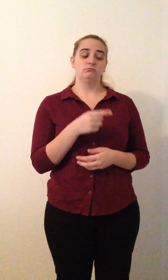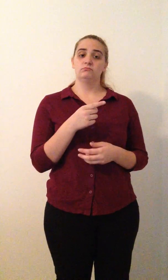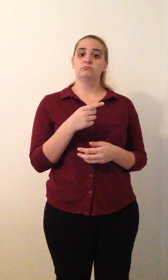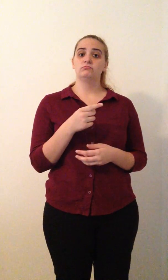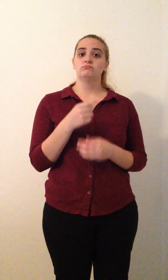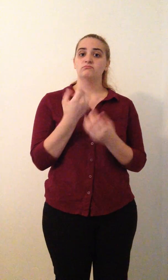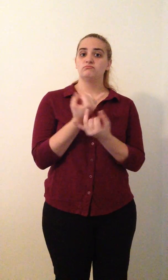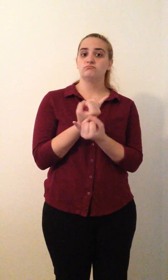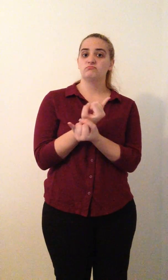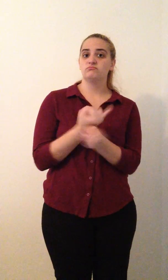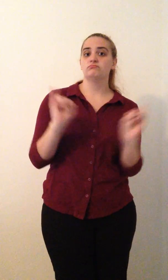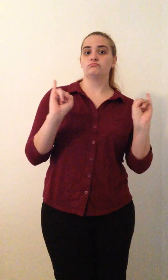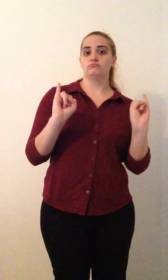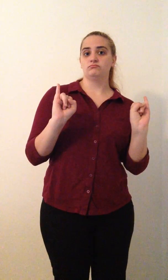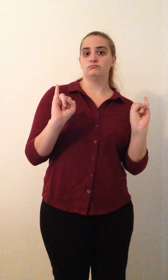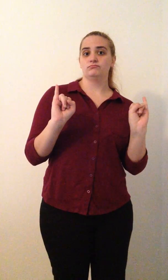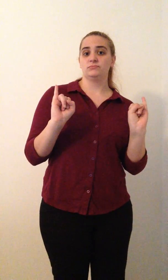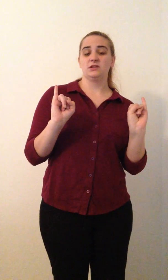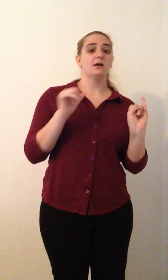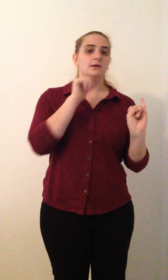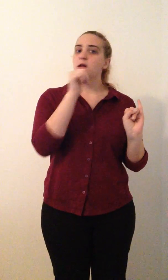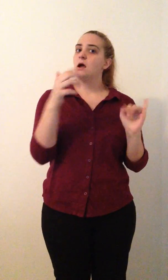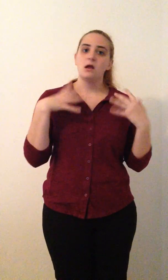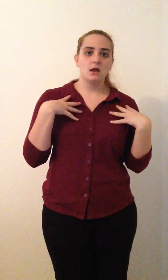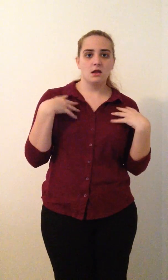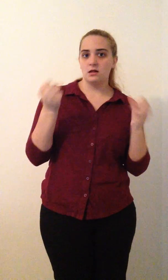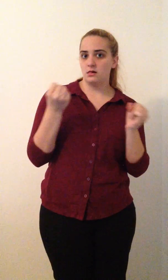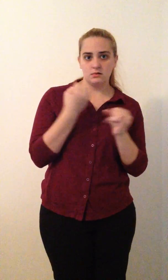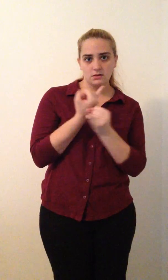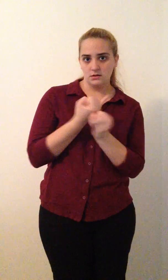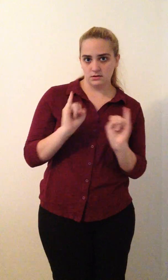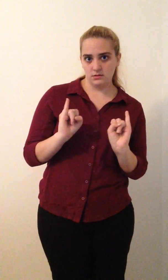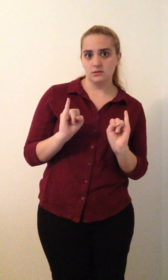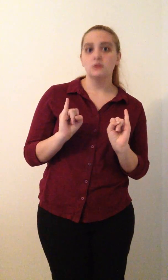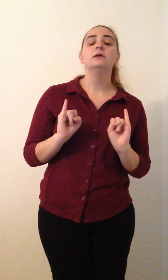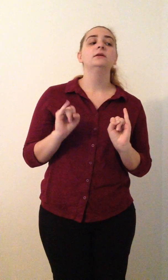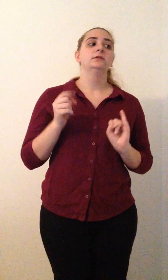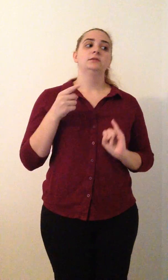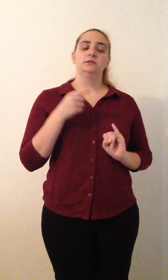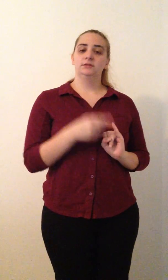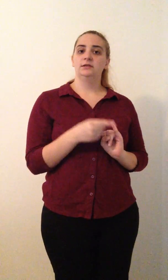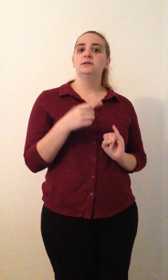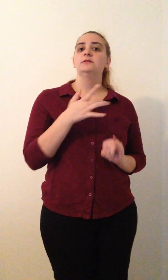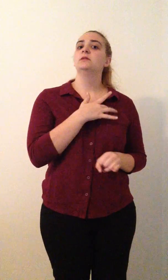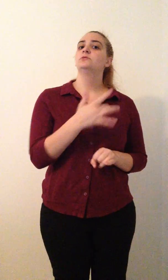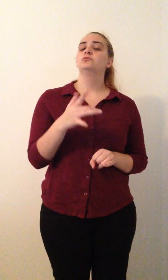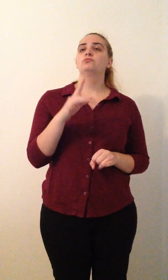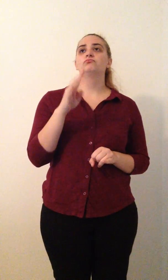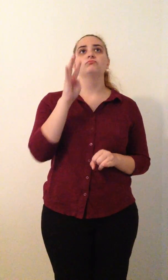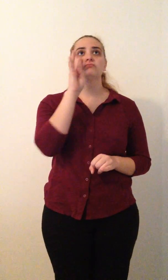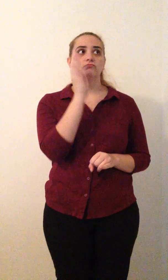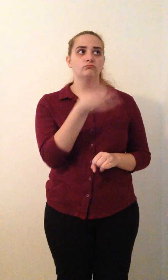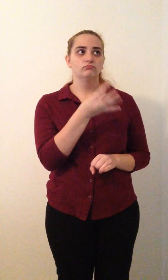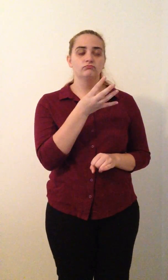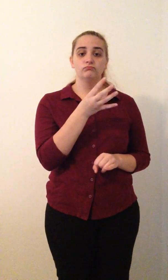but not in a healthy way. They like to sweep things under the rug, and you might know some people like that, or it might be